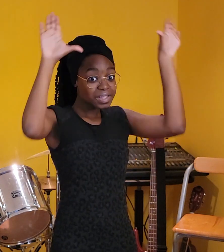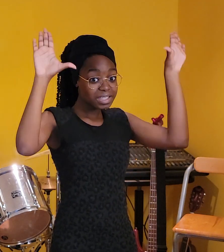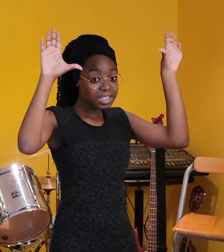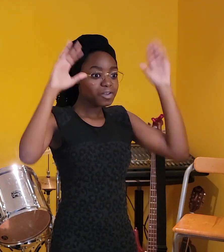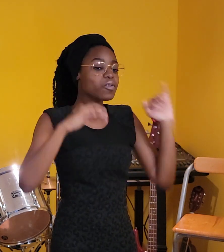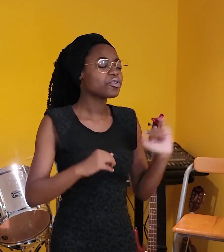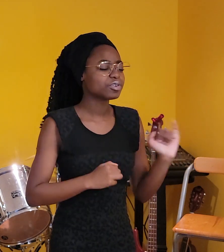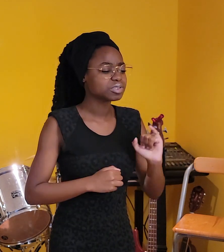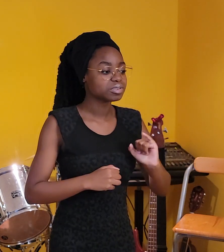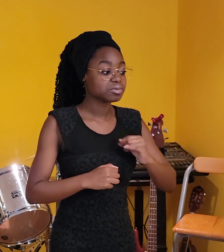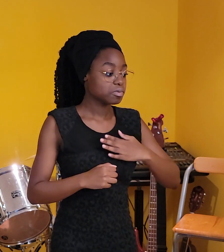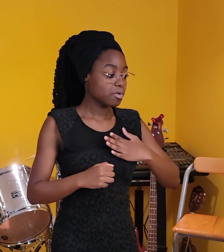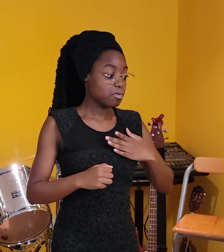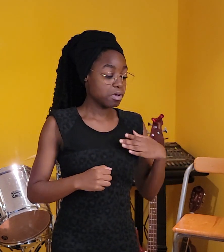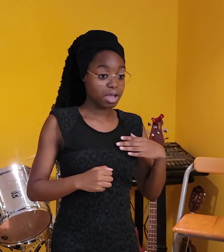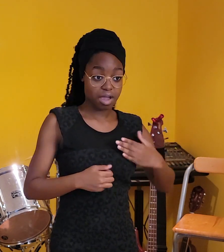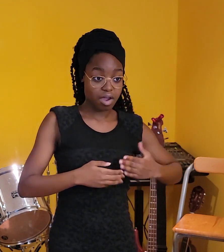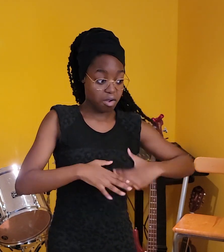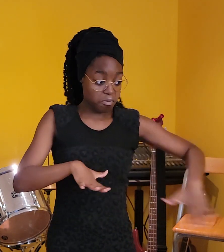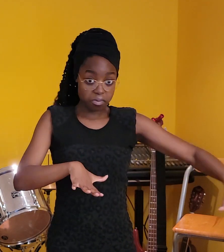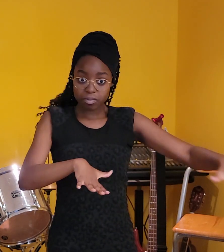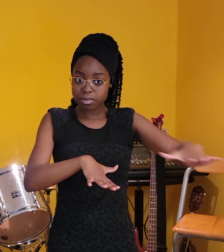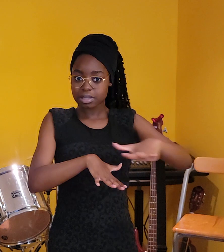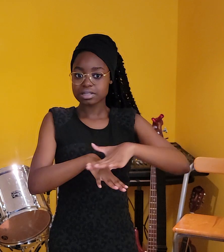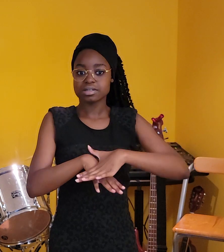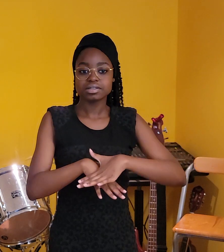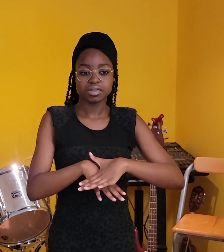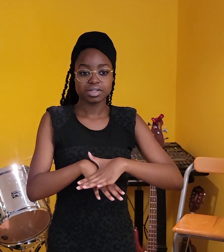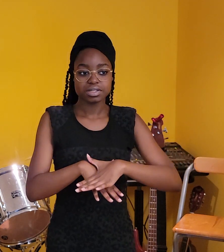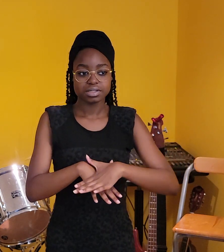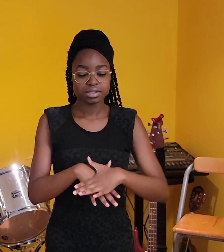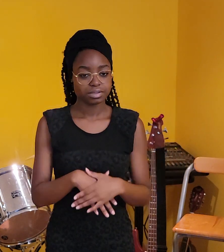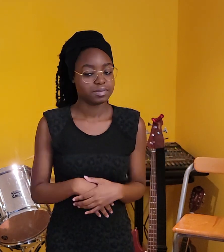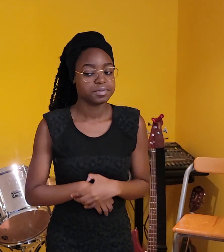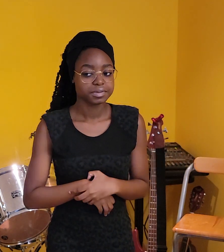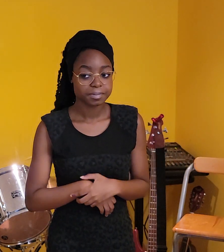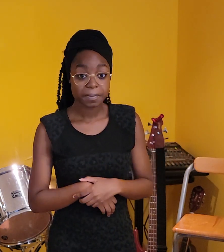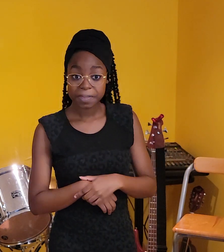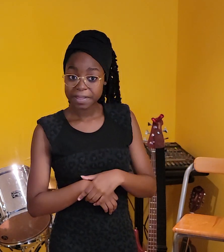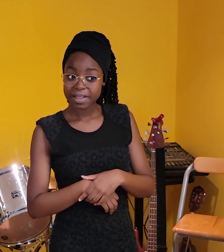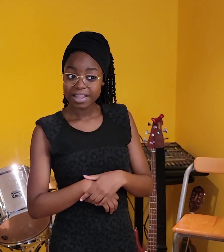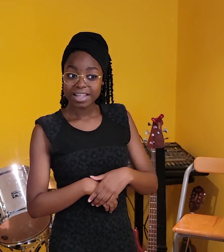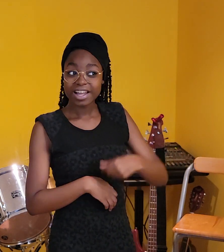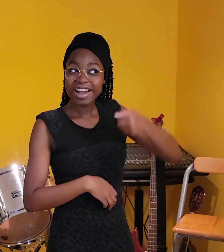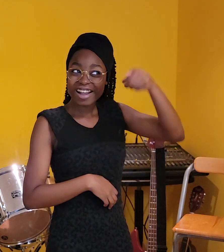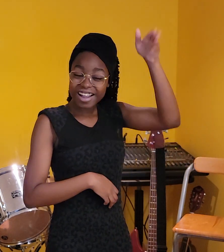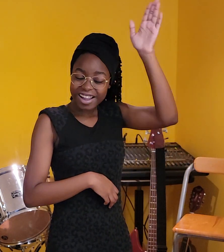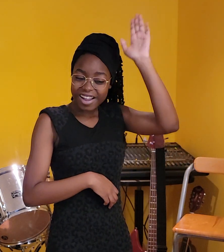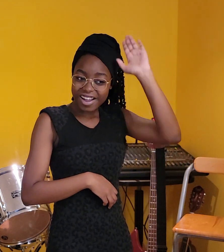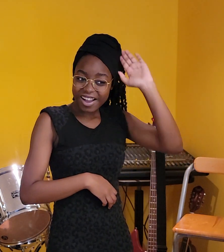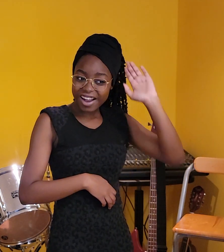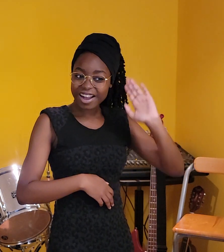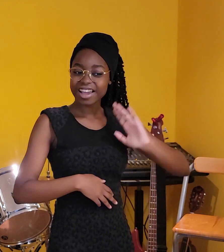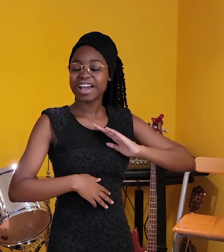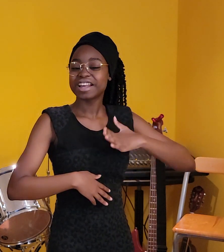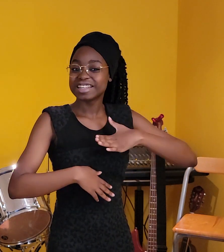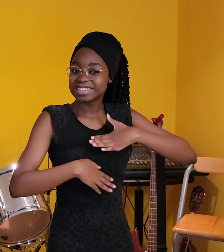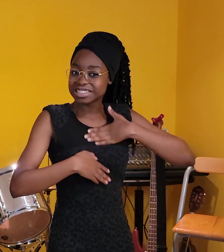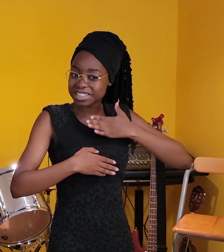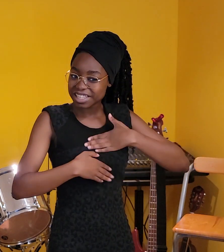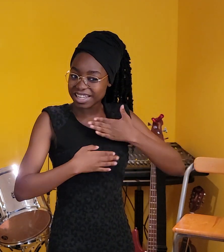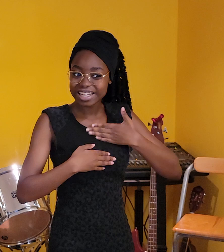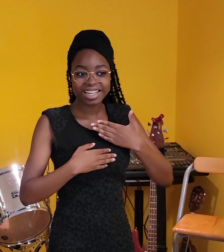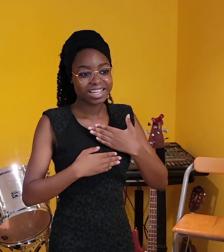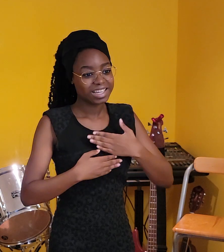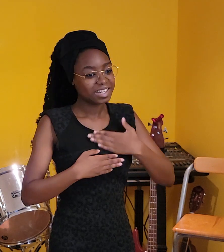he's what? Omnipresent. And you know, God likes it when we call him Abba Father.